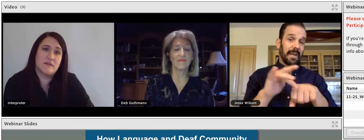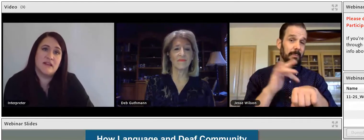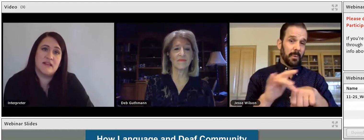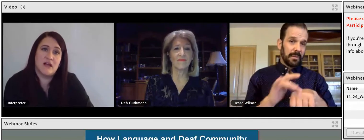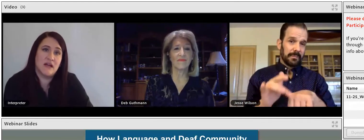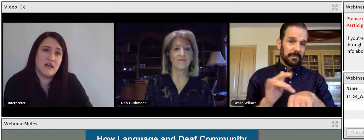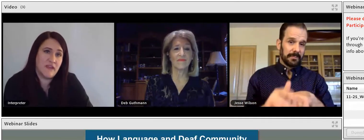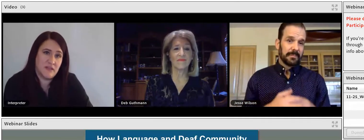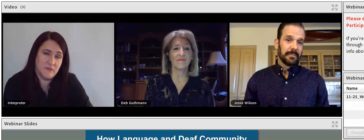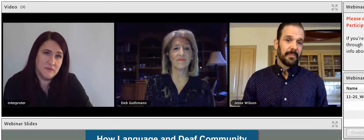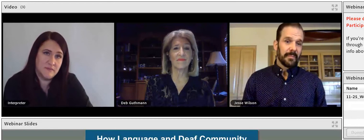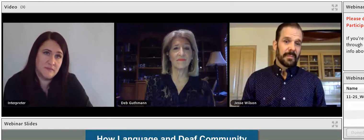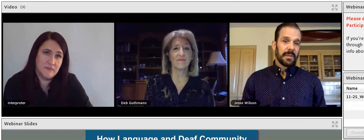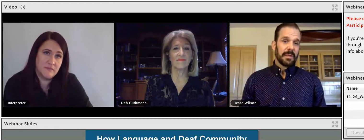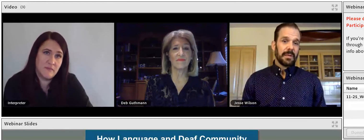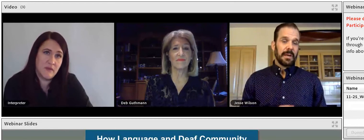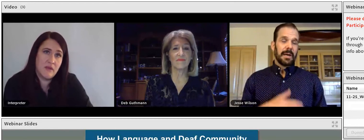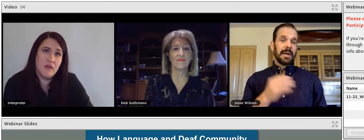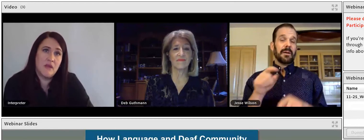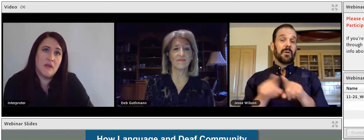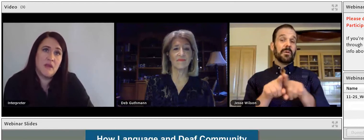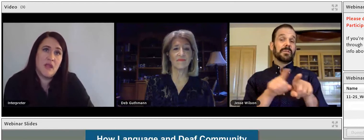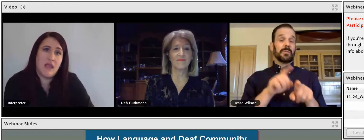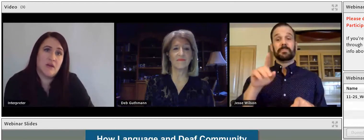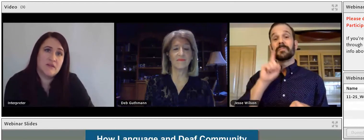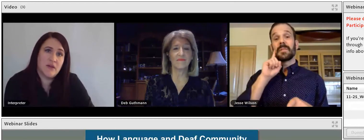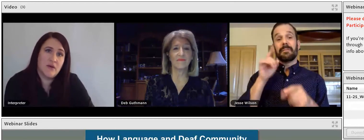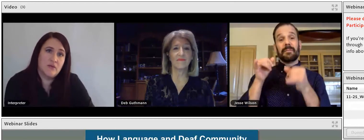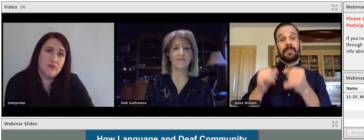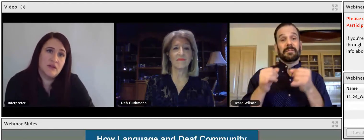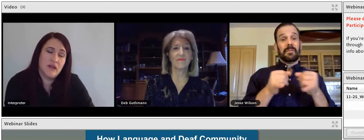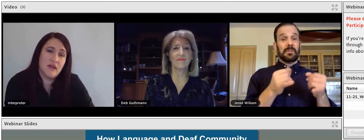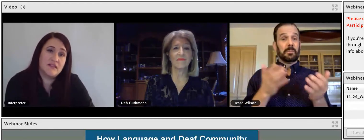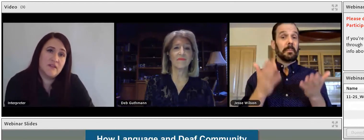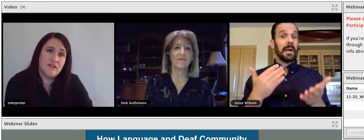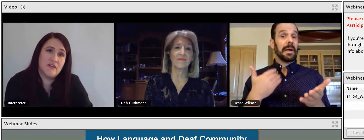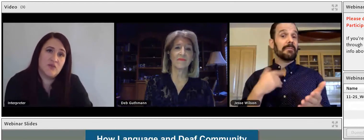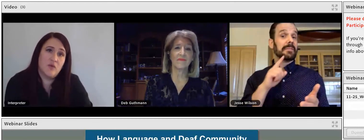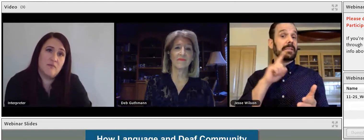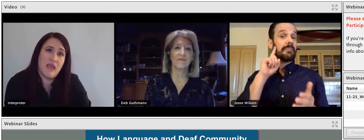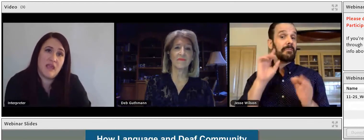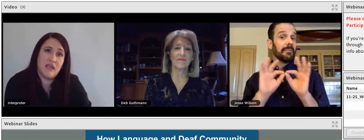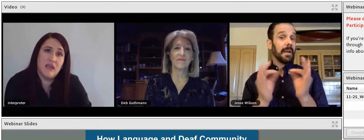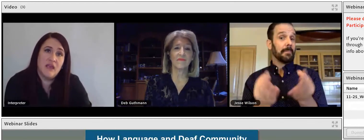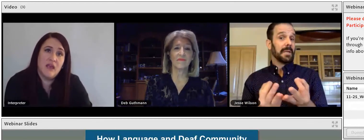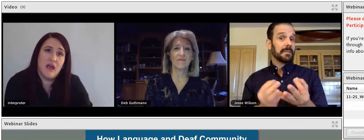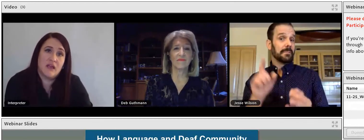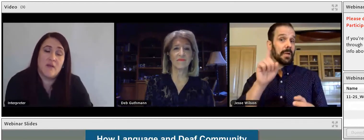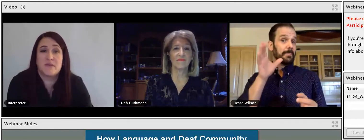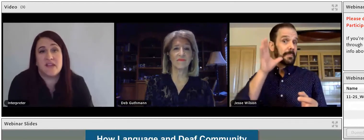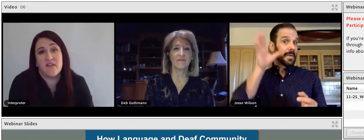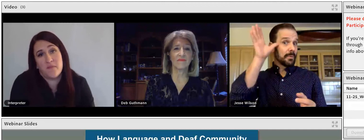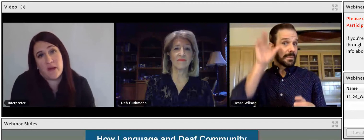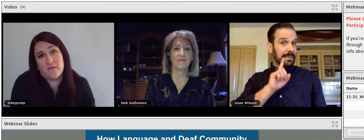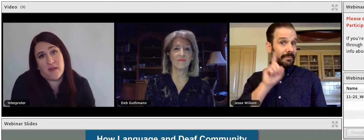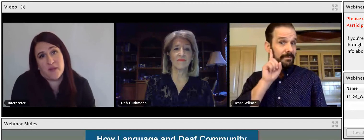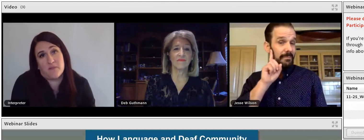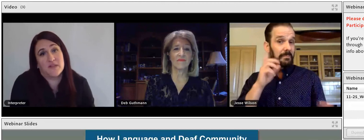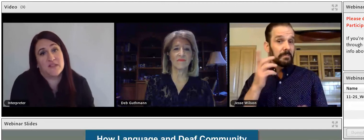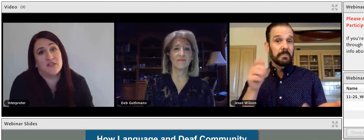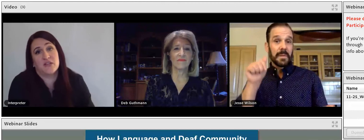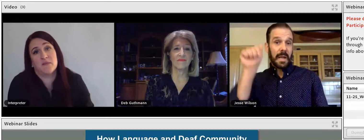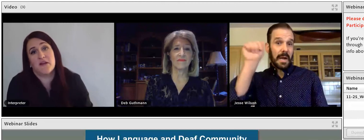So that resource typically is not available. And also, a deaf individual may come from a